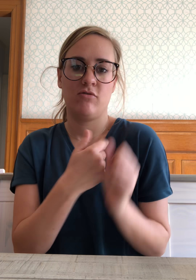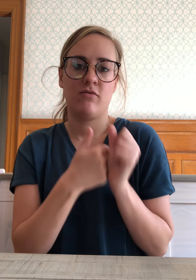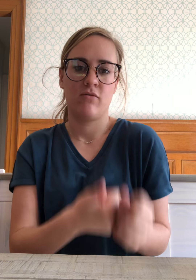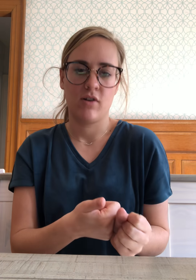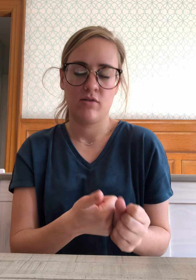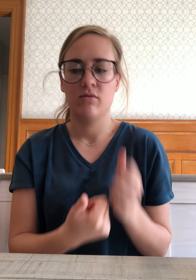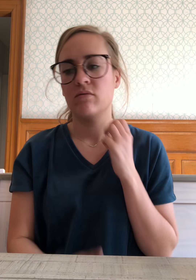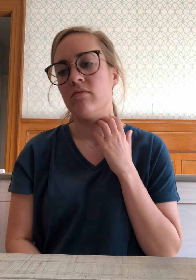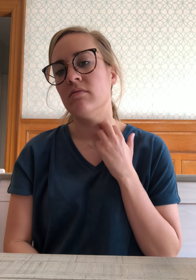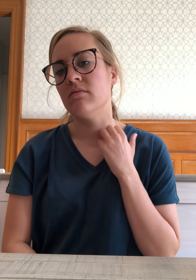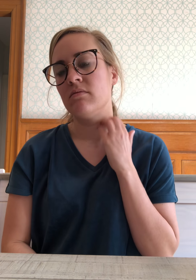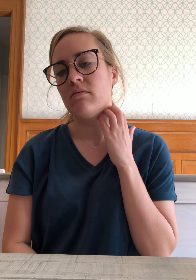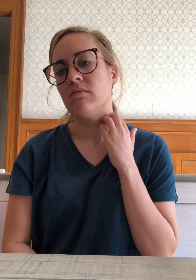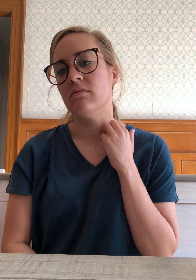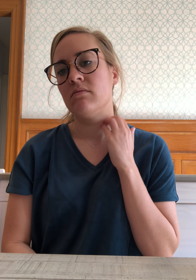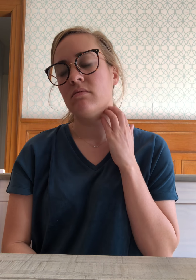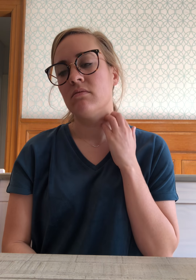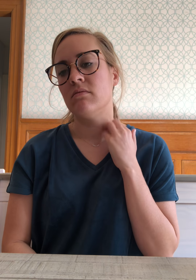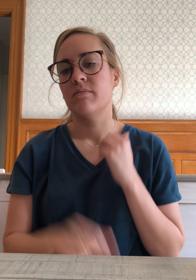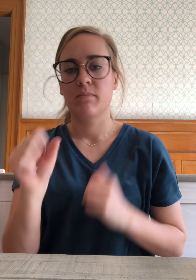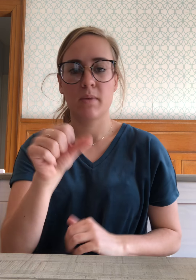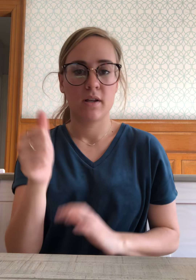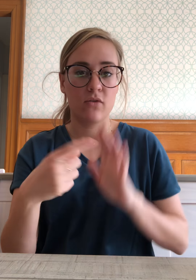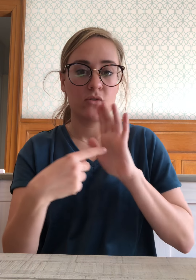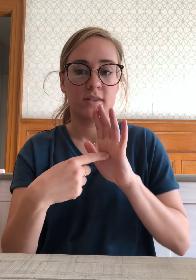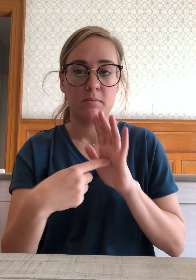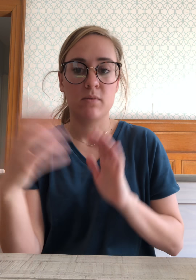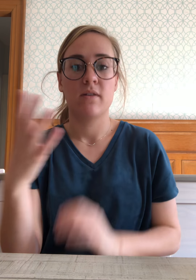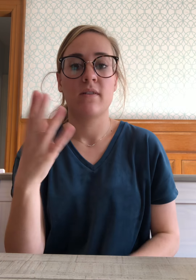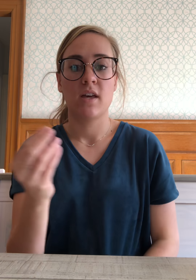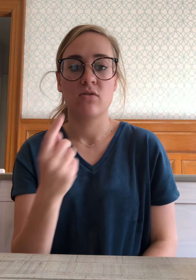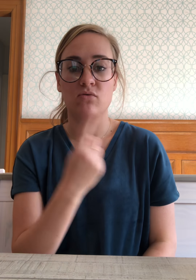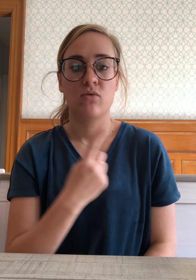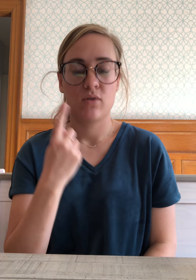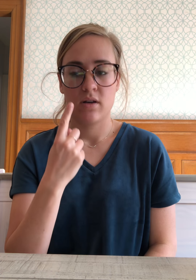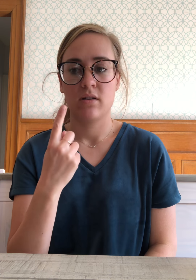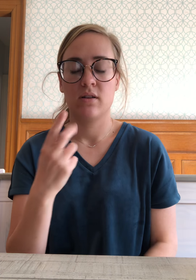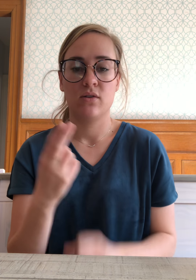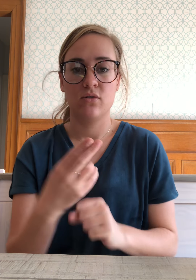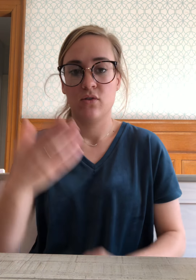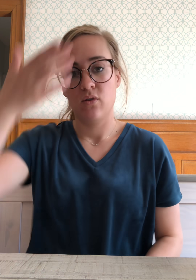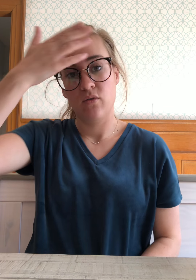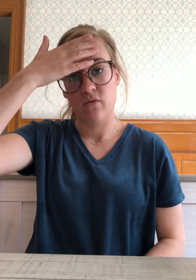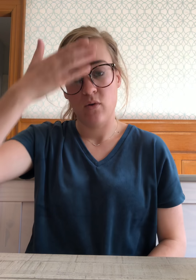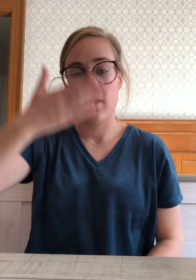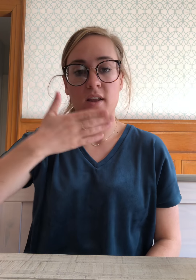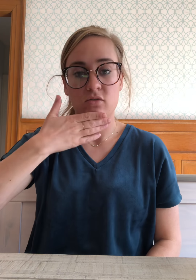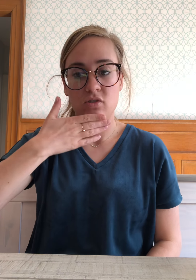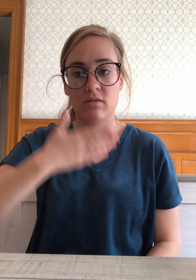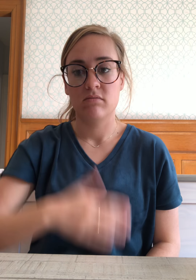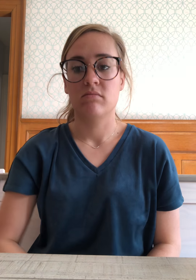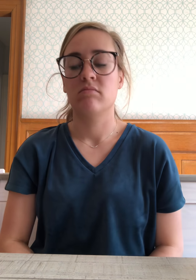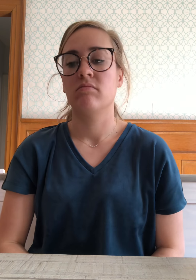Another example of extraoral anchorage using the forehead and the chin. In this case,